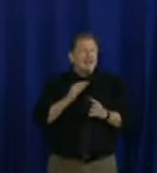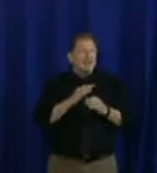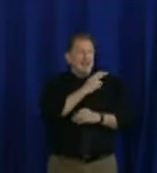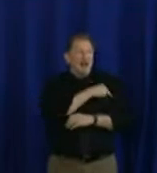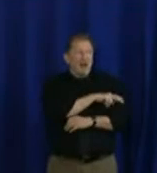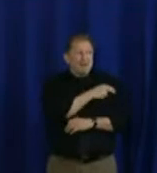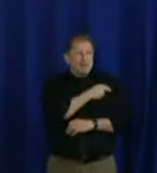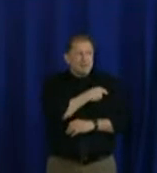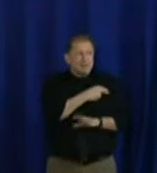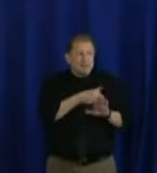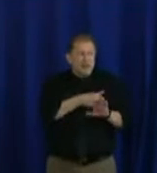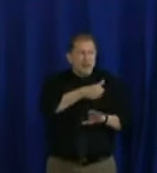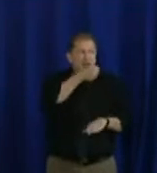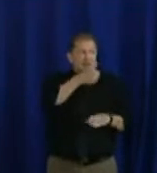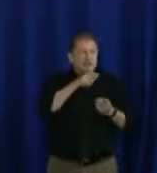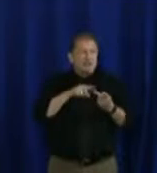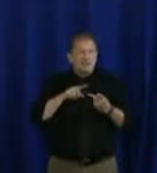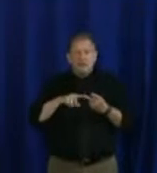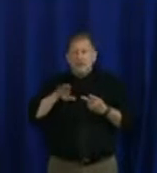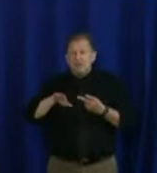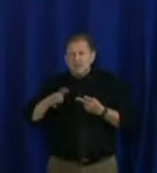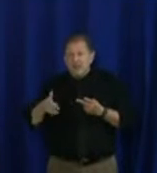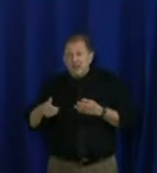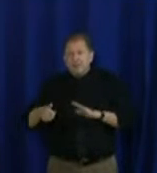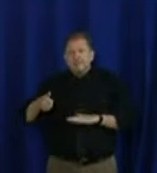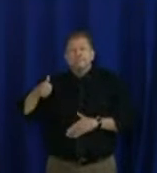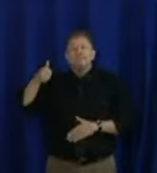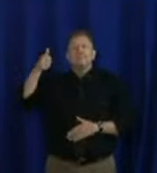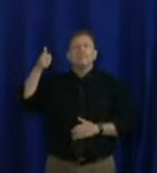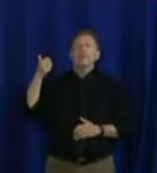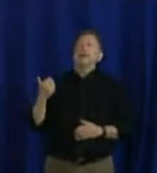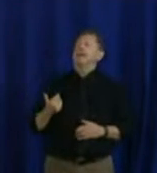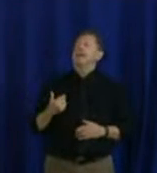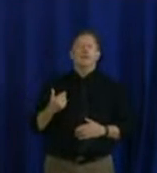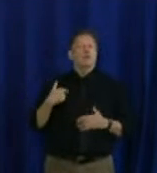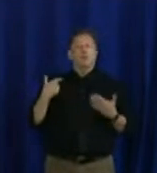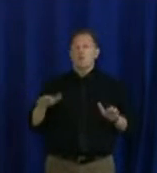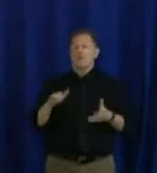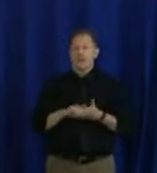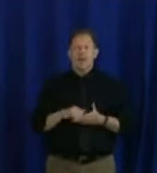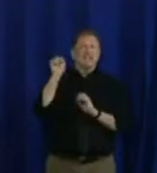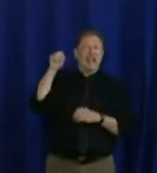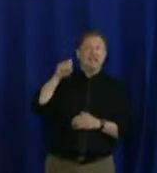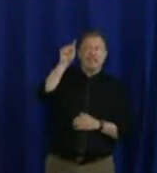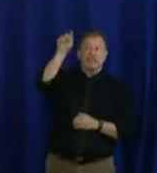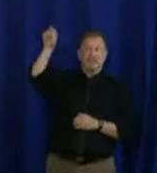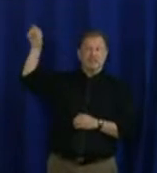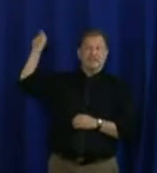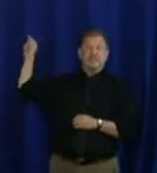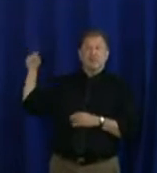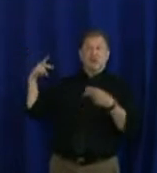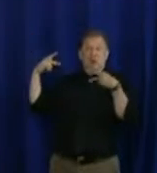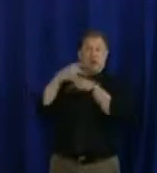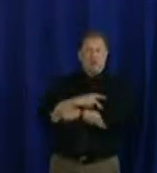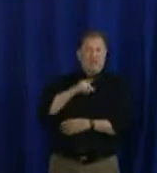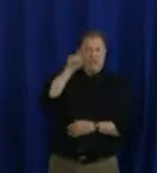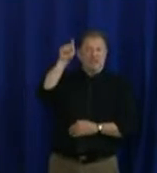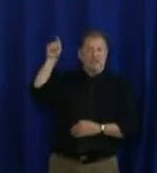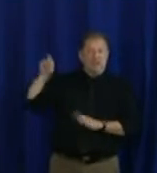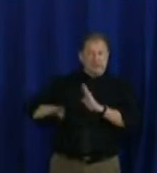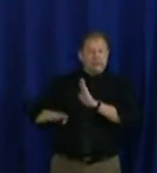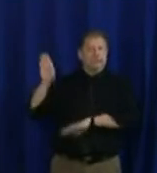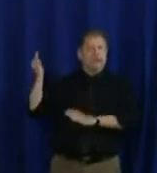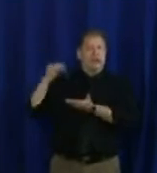hospitalizations and deaths likely will follow. And that's what we're seeing around the country. Jurisdictions that have seen